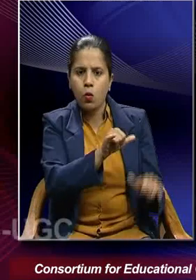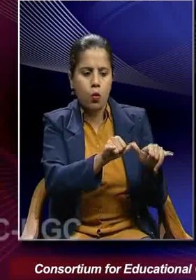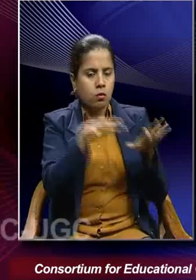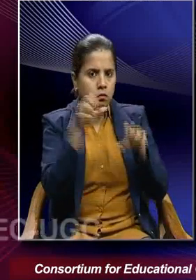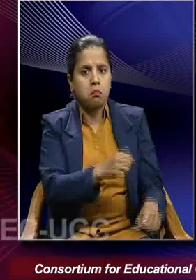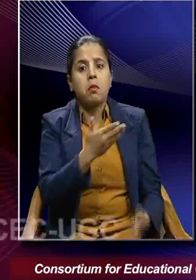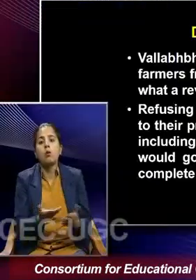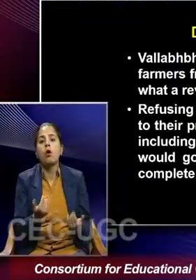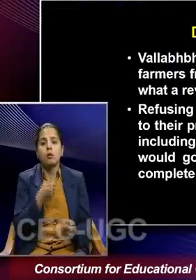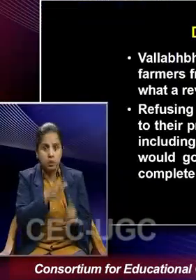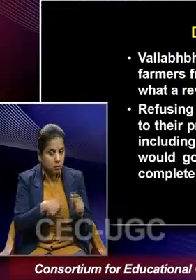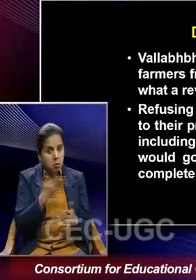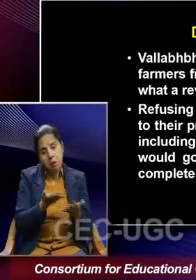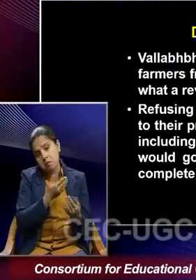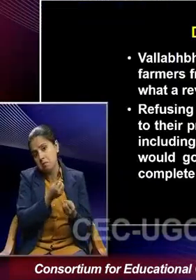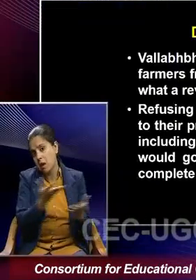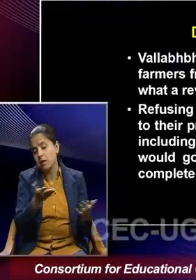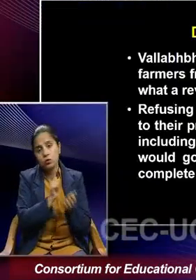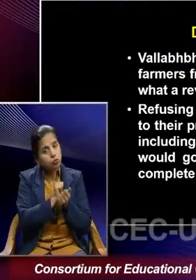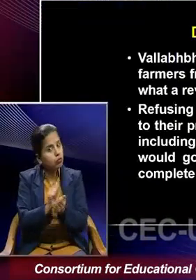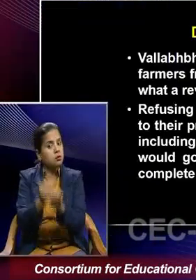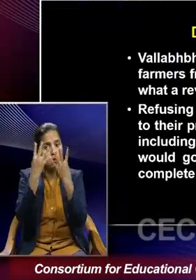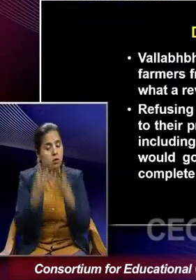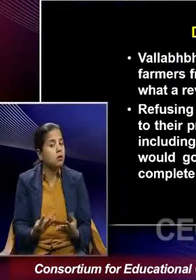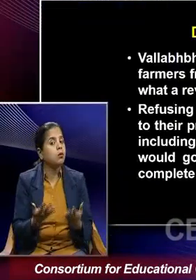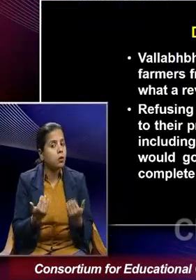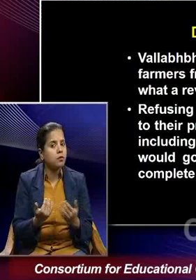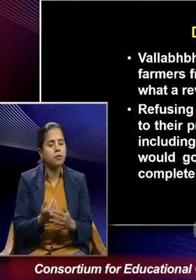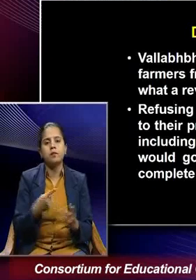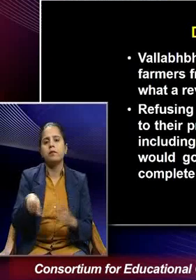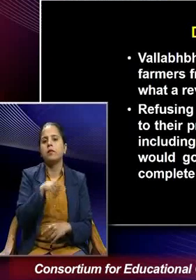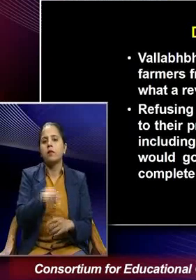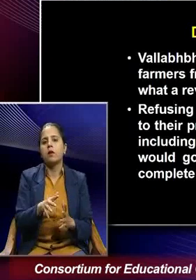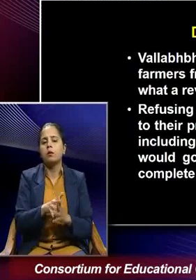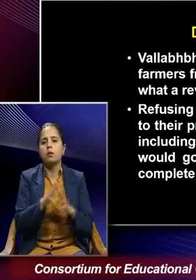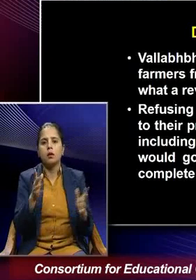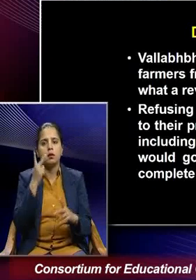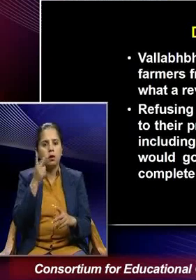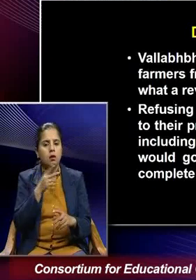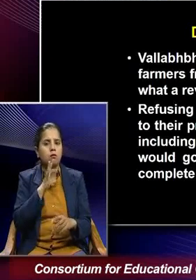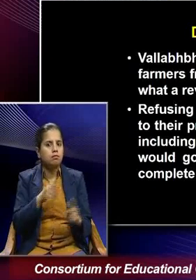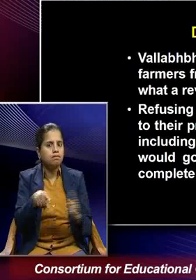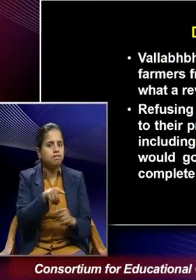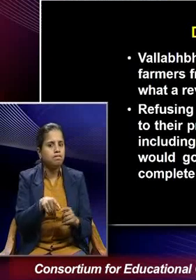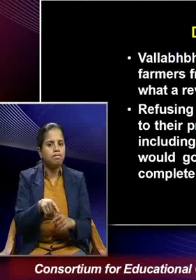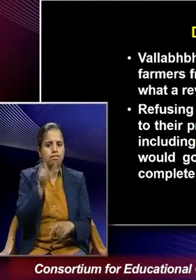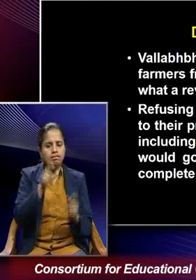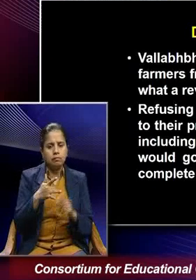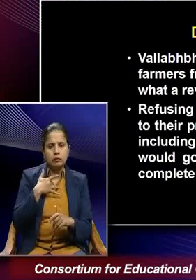and many would go to jail. So this could face complete some kind of a